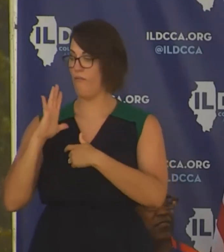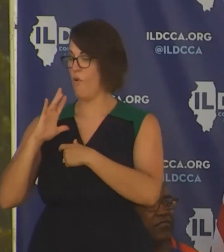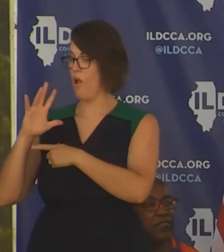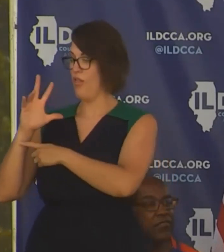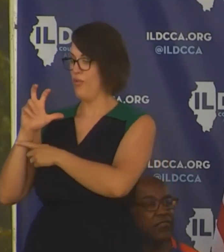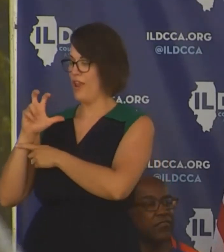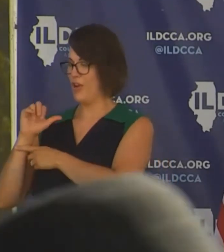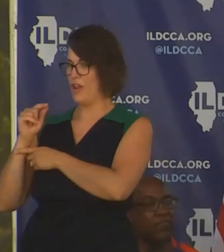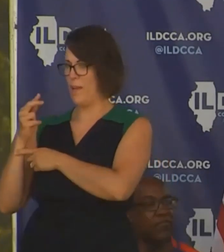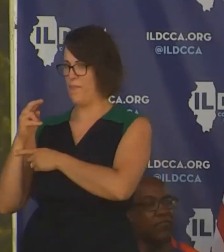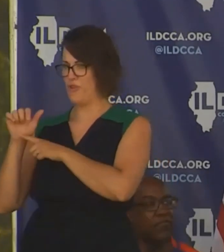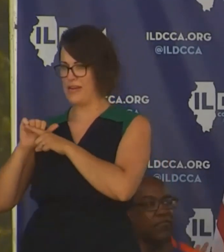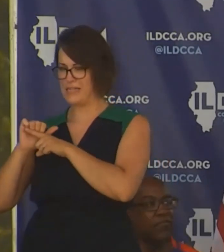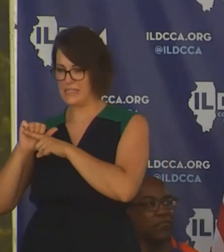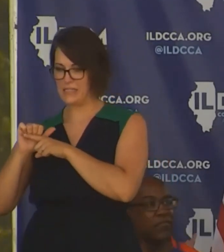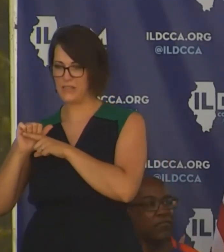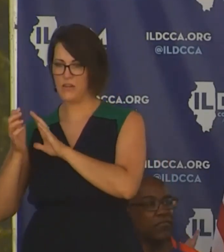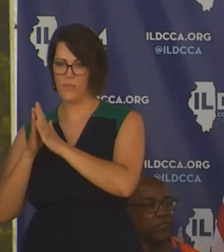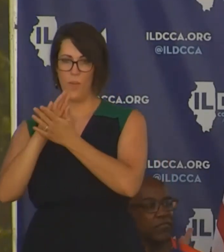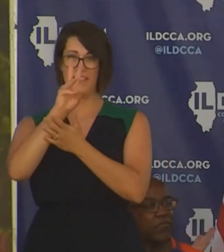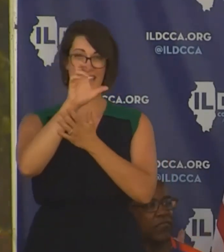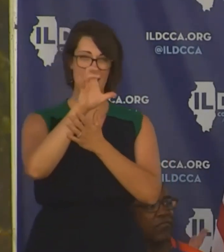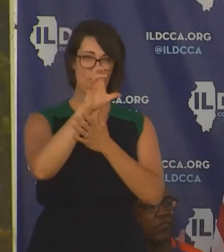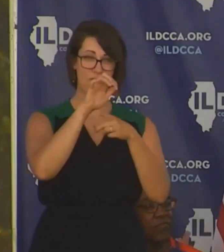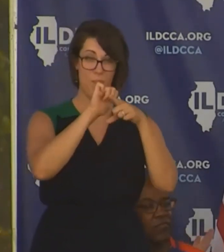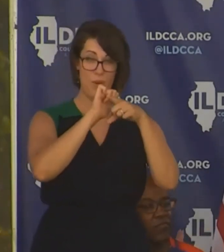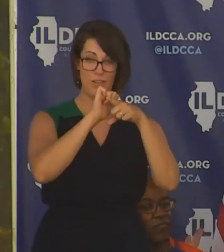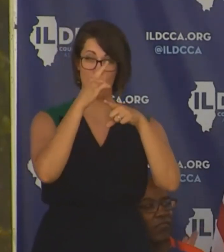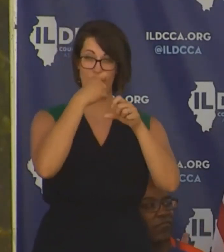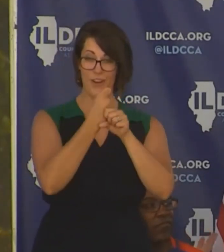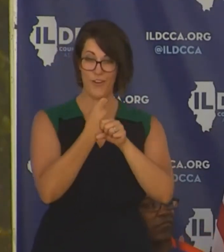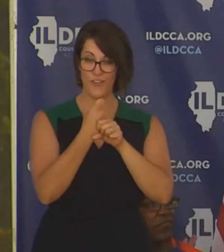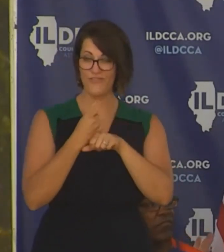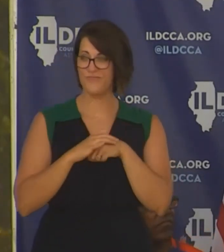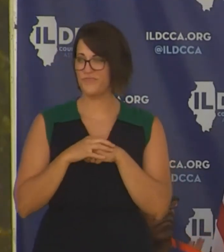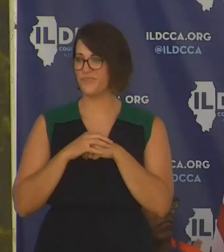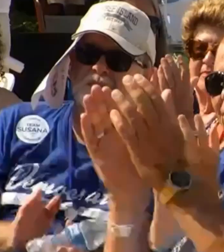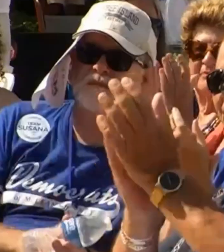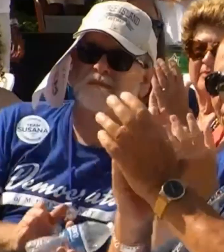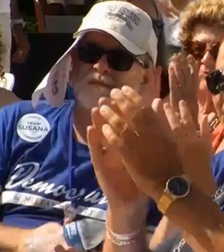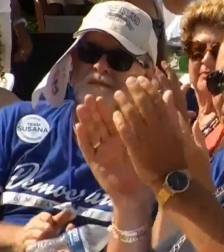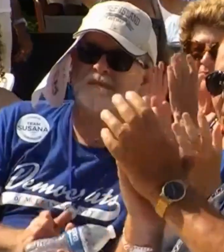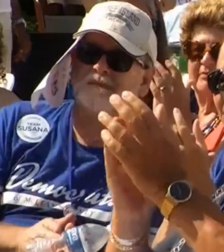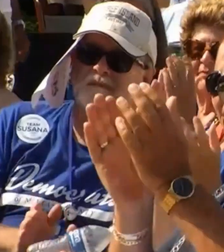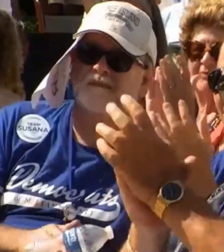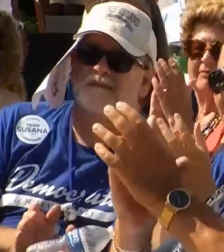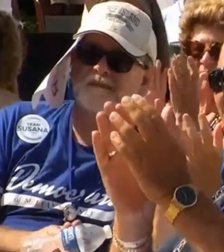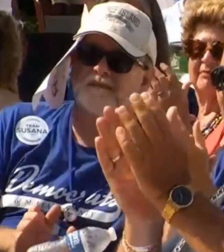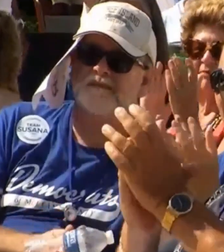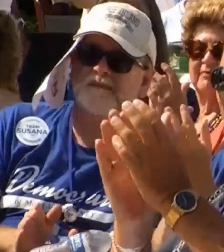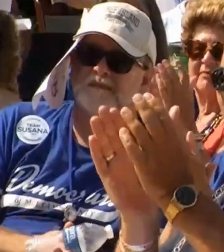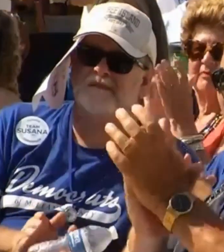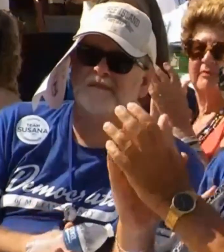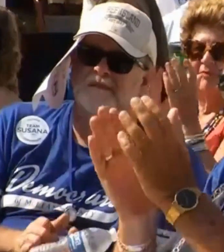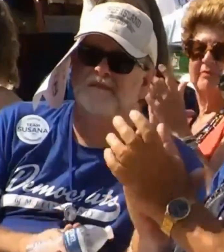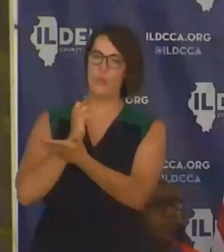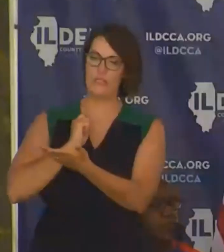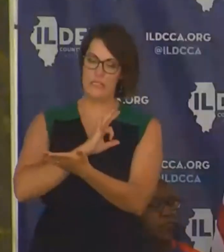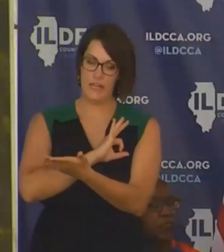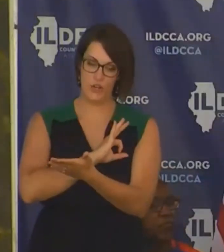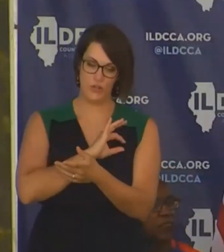laborers to over 600 apprentices in 1 year. We went with the bill that our U.S. senators